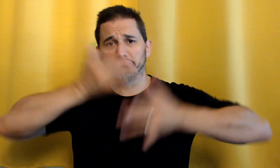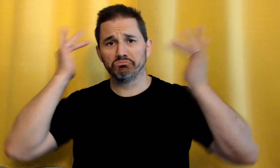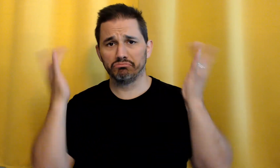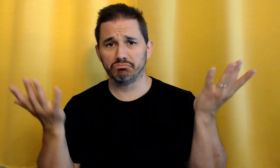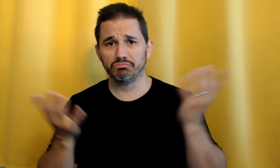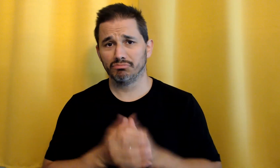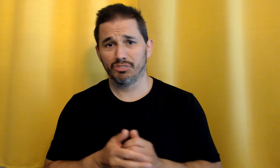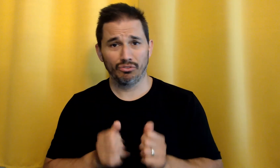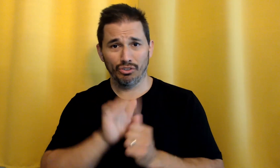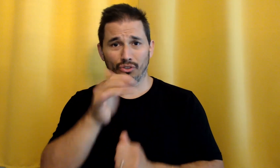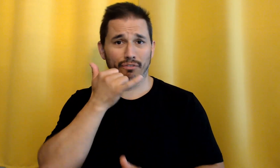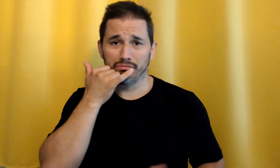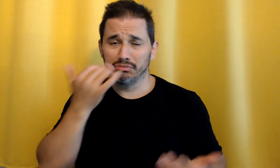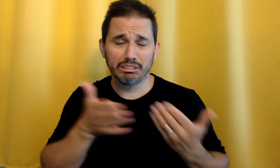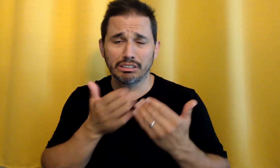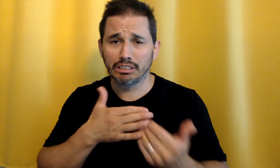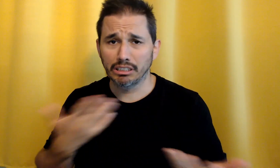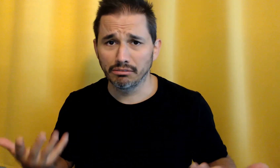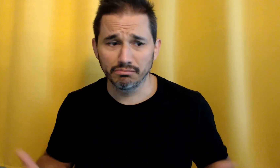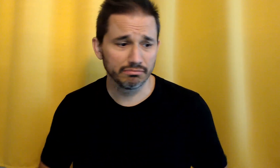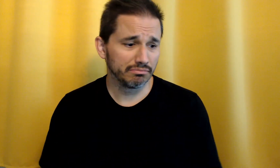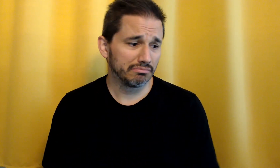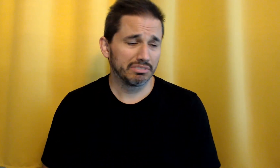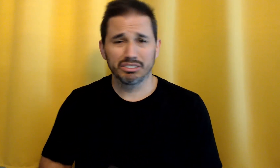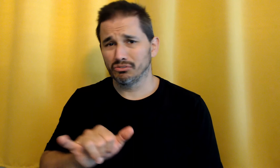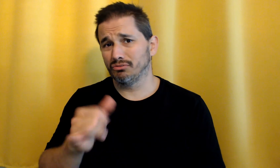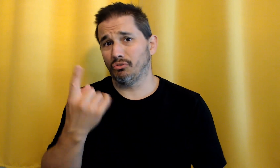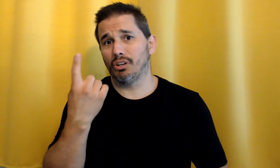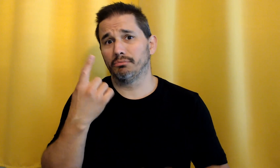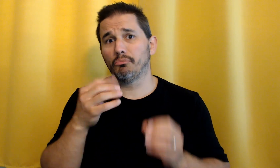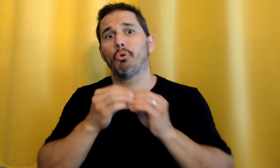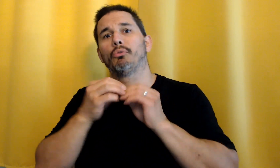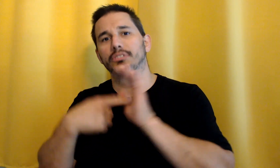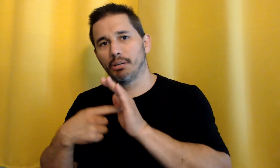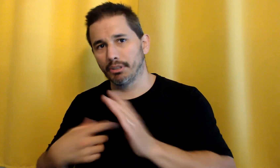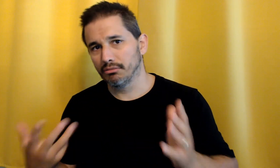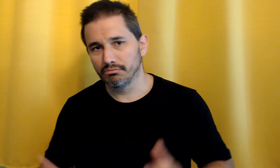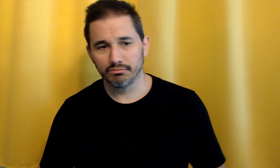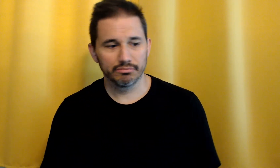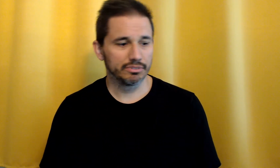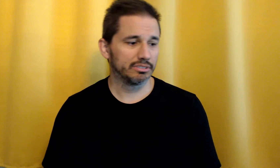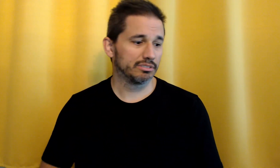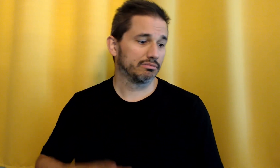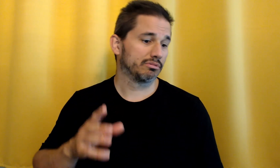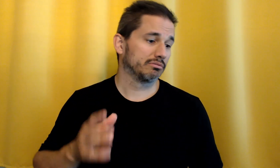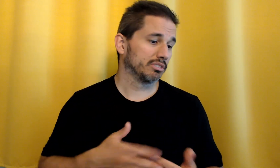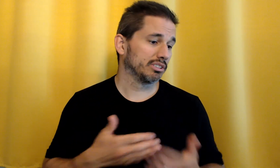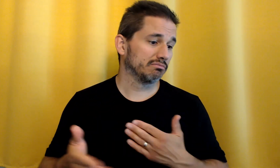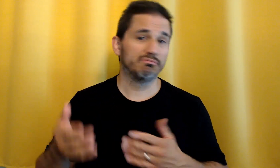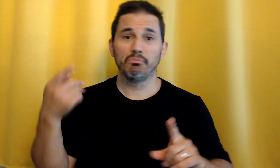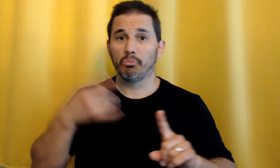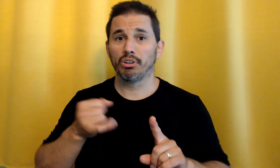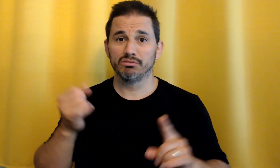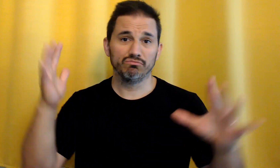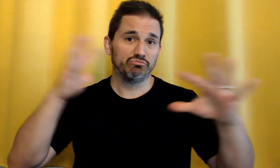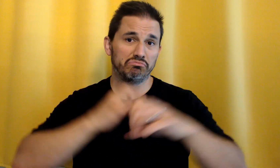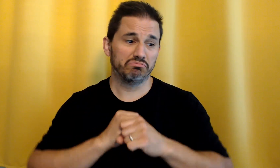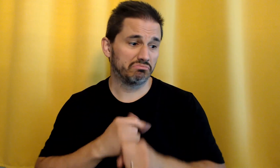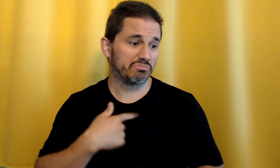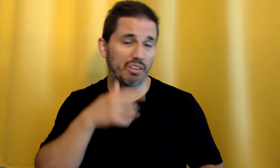package inside your home, giving you that peace of mind that your package is safe. So that's just another way you could use this.